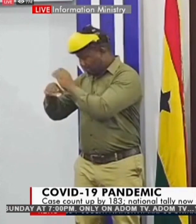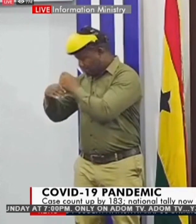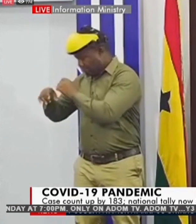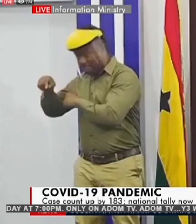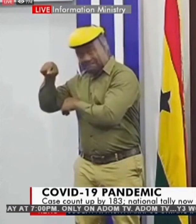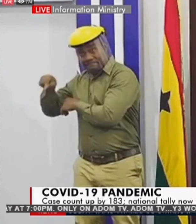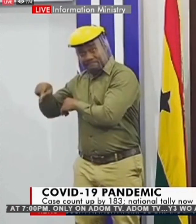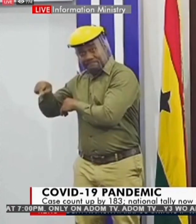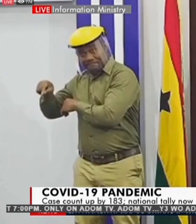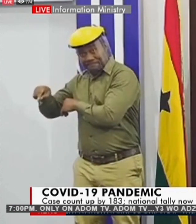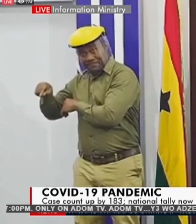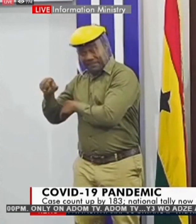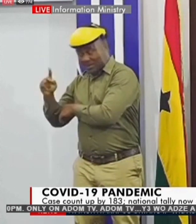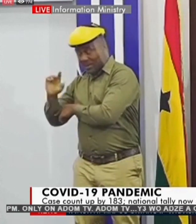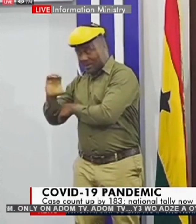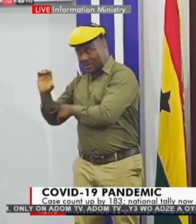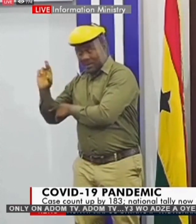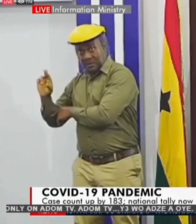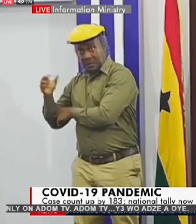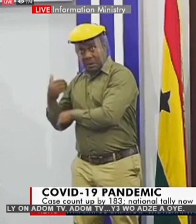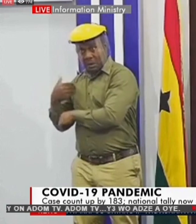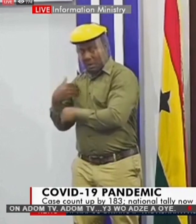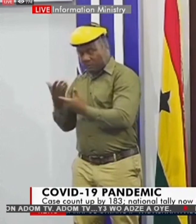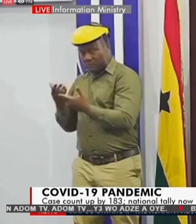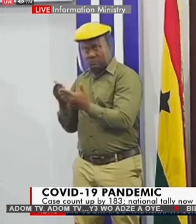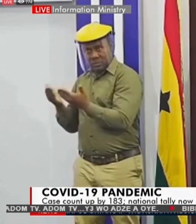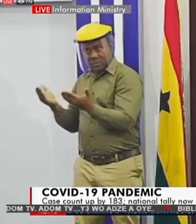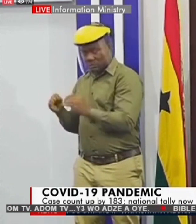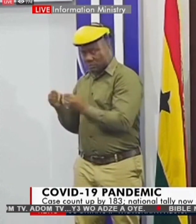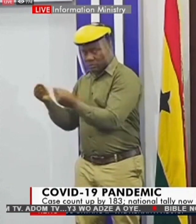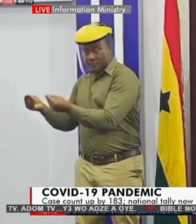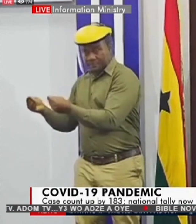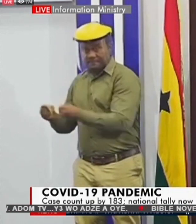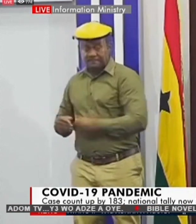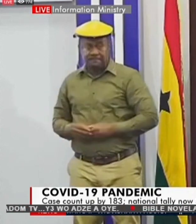have now been provided to KCCR.